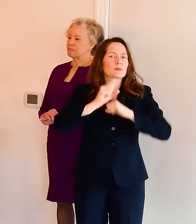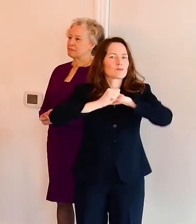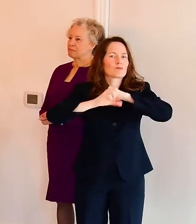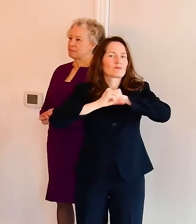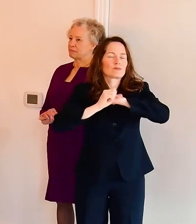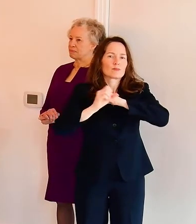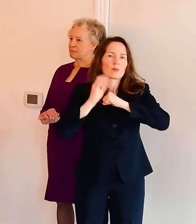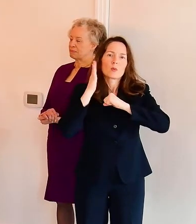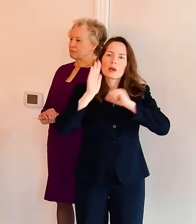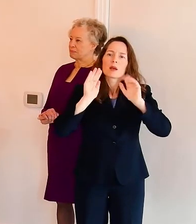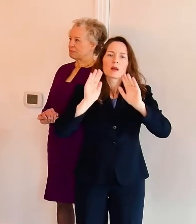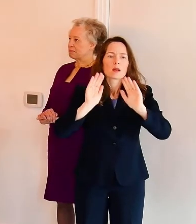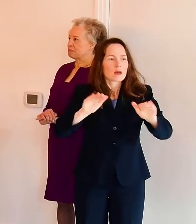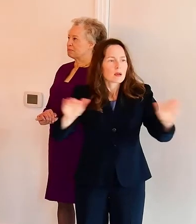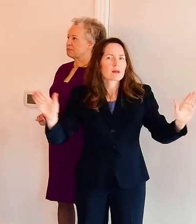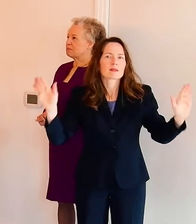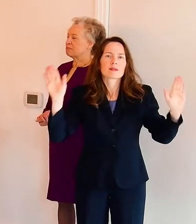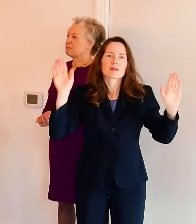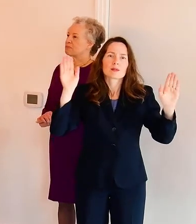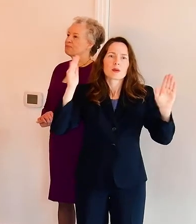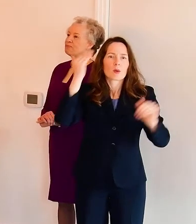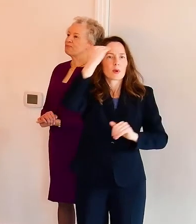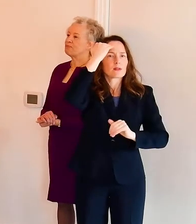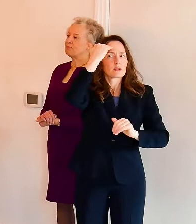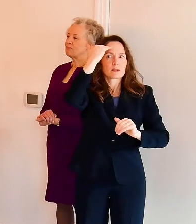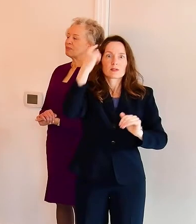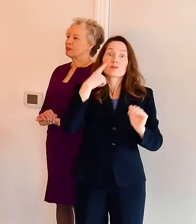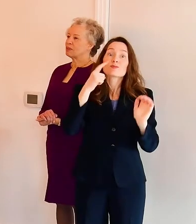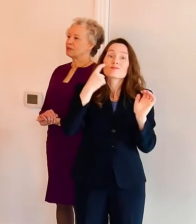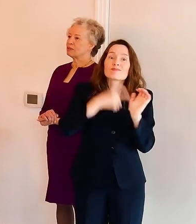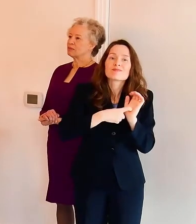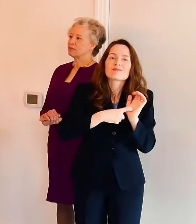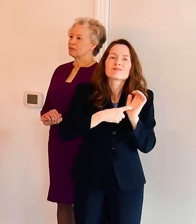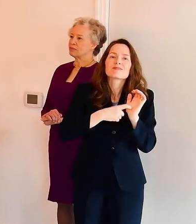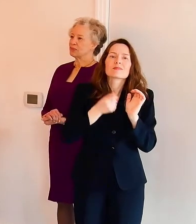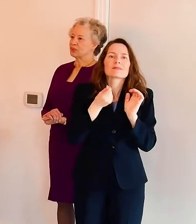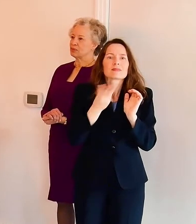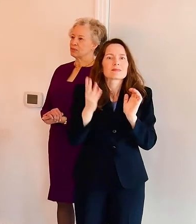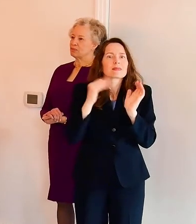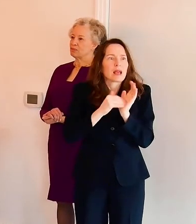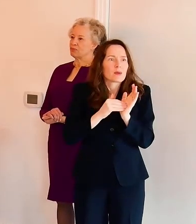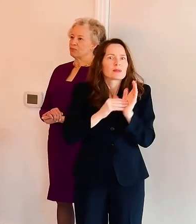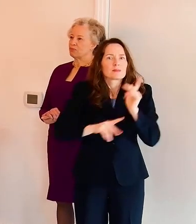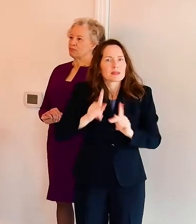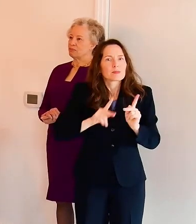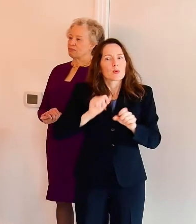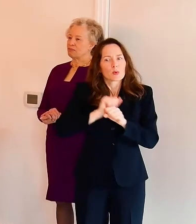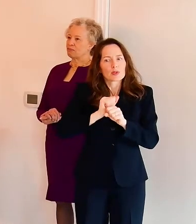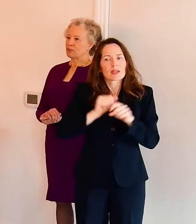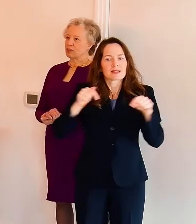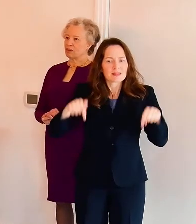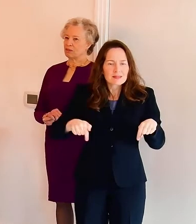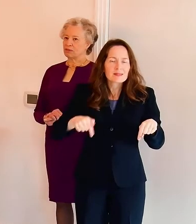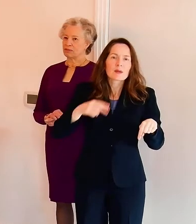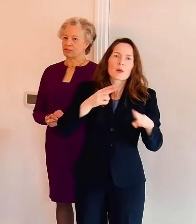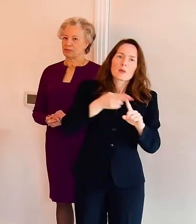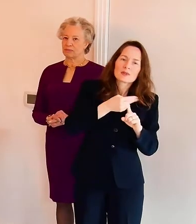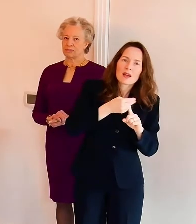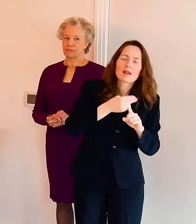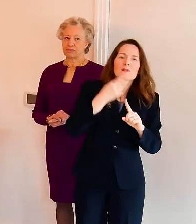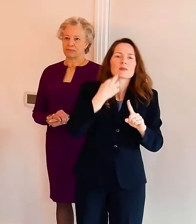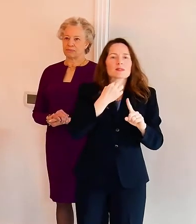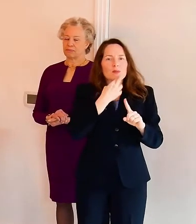and appreciation and recognize the thousands of individuals working in our hotels, restaurants,